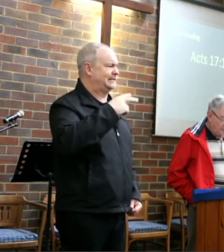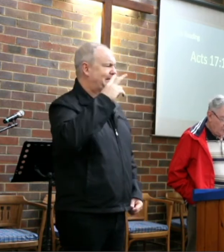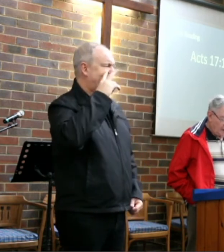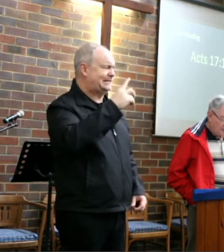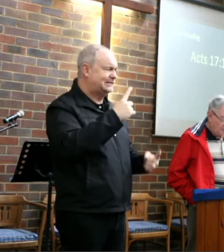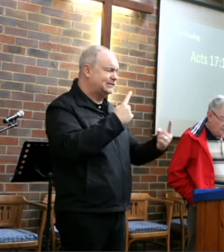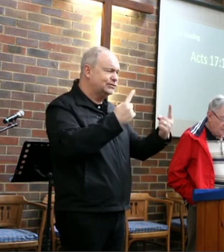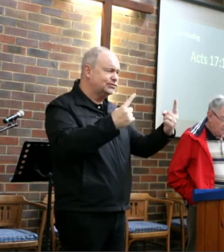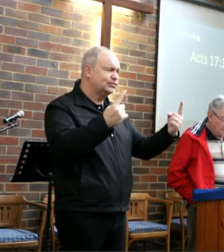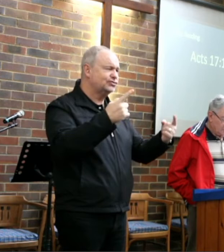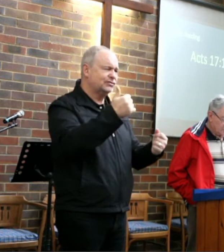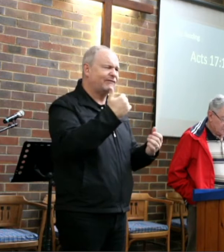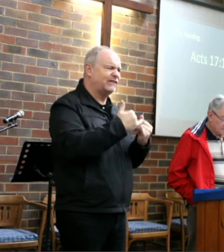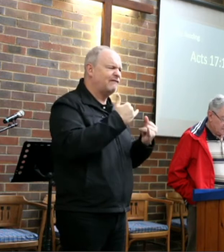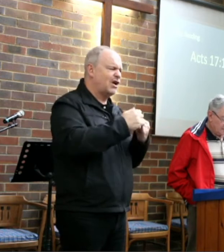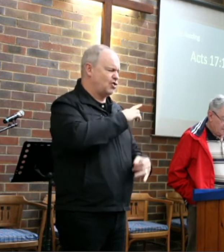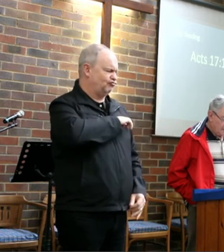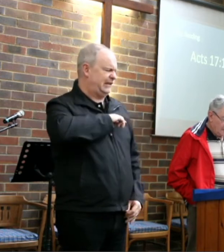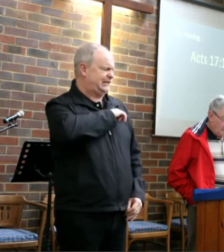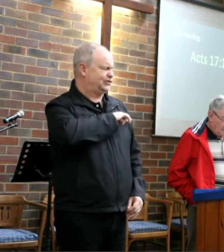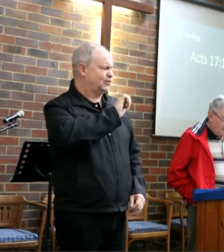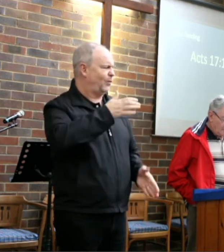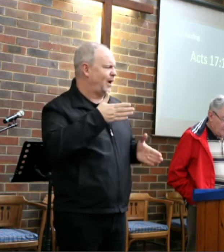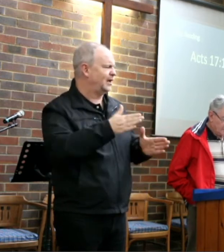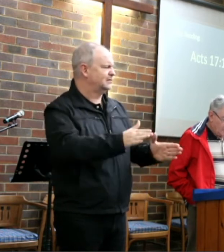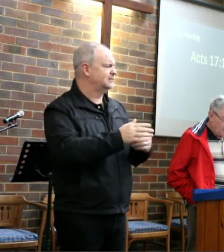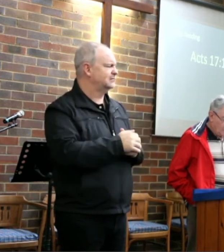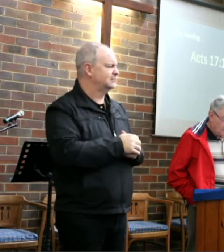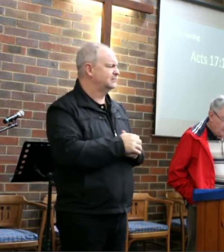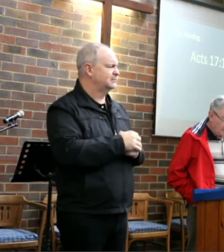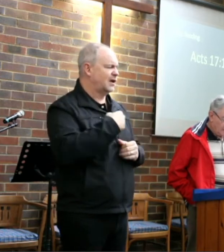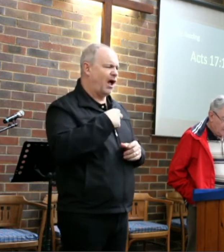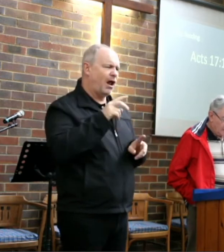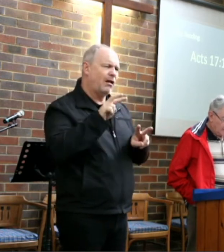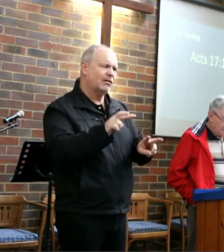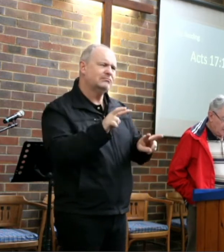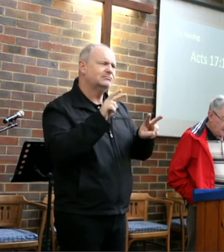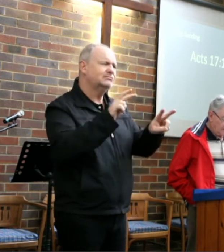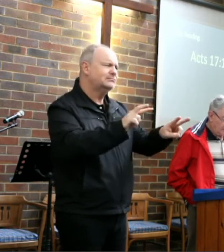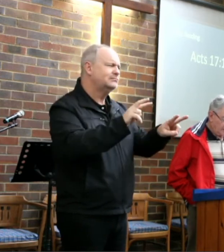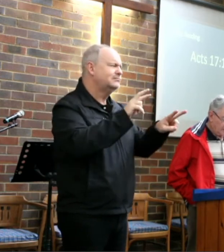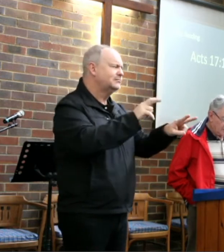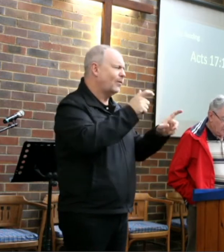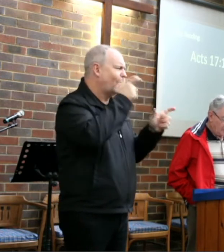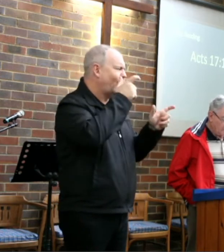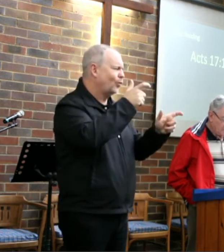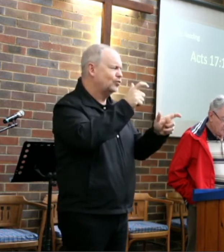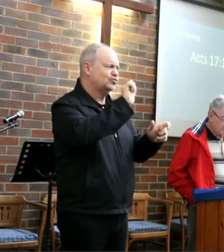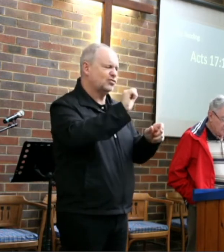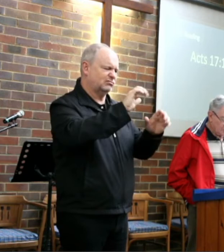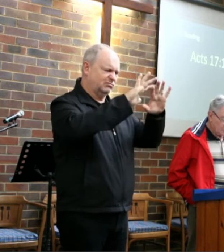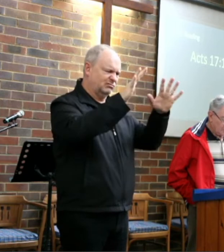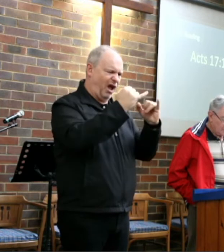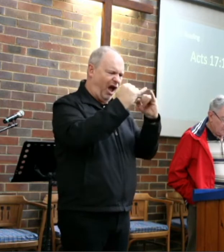every way you are very religious. For as I walked around and looked carefully at your objects